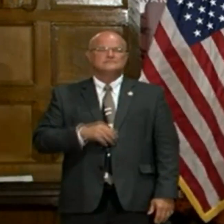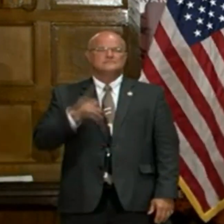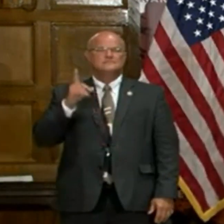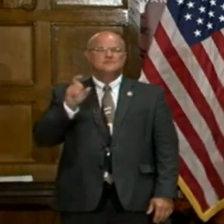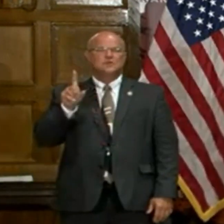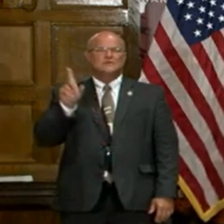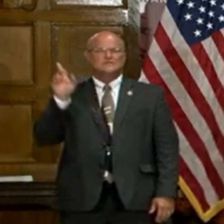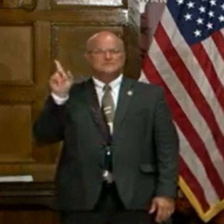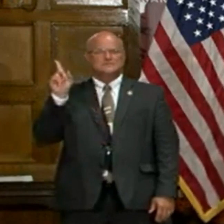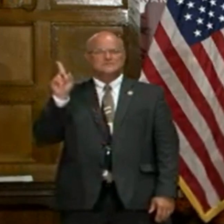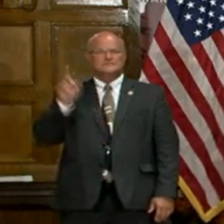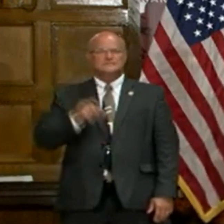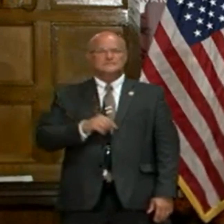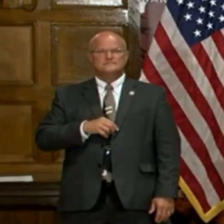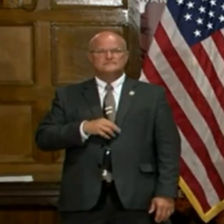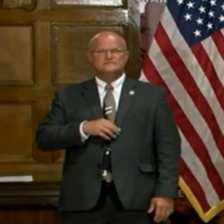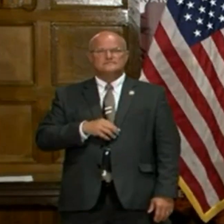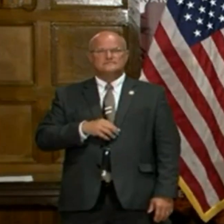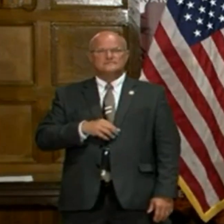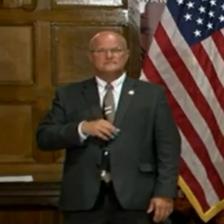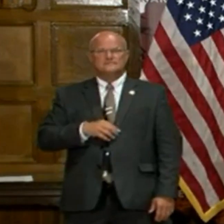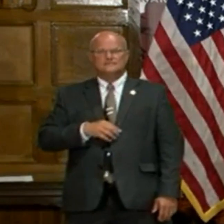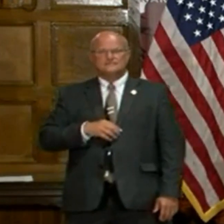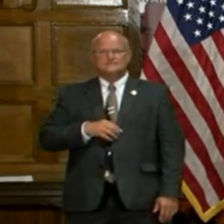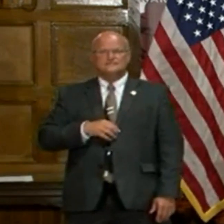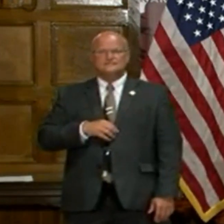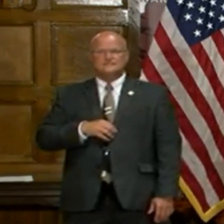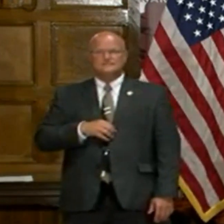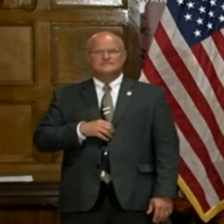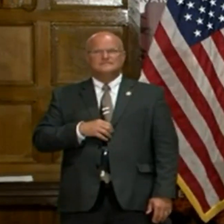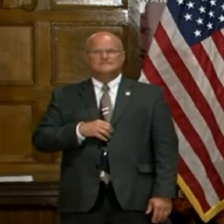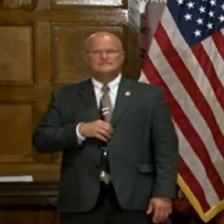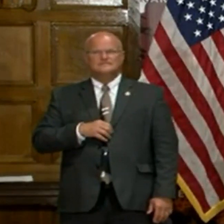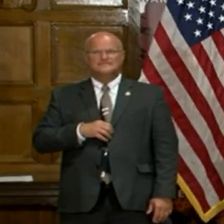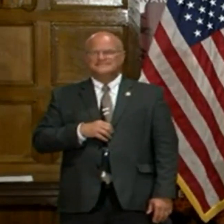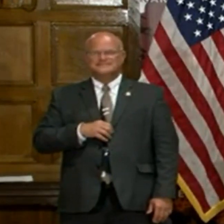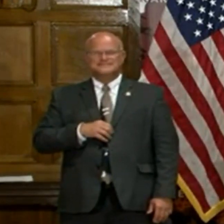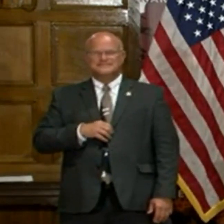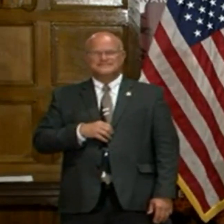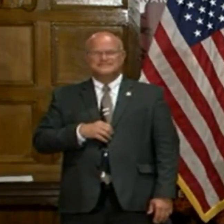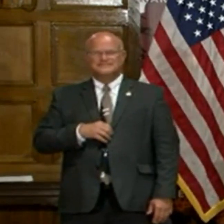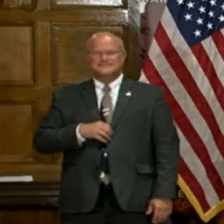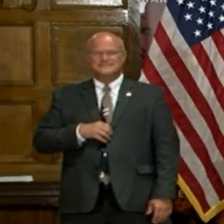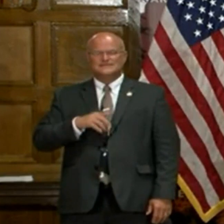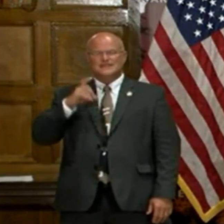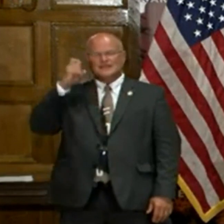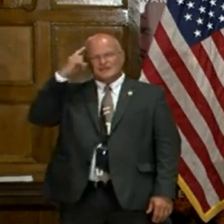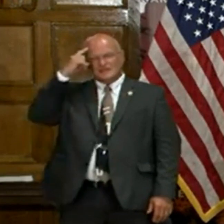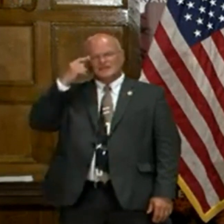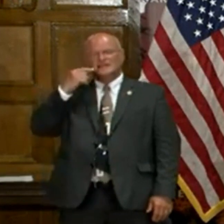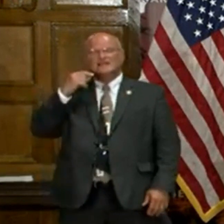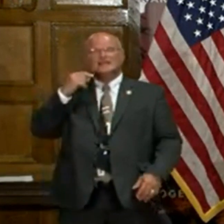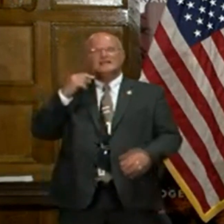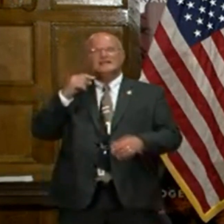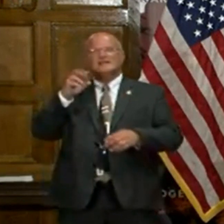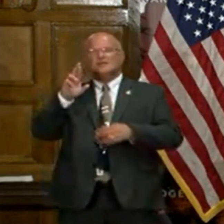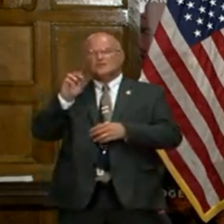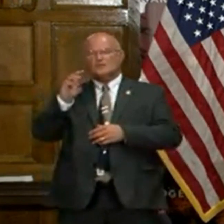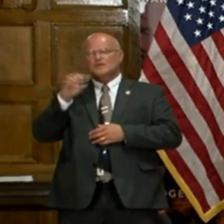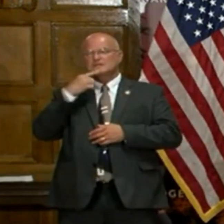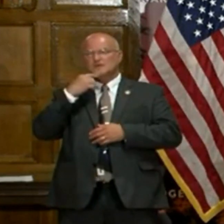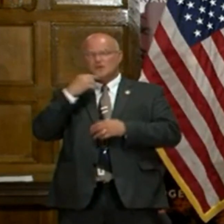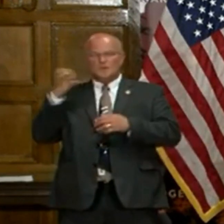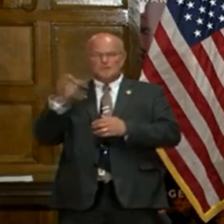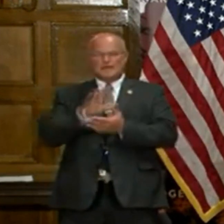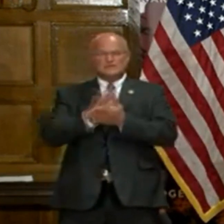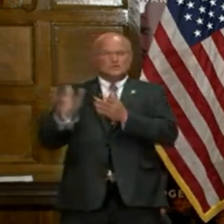Next question. Governor, this is Chelsea Helms with KNWA. Dr. Romero said yesterday that we will continue with the back